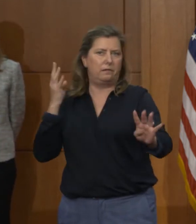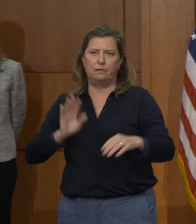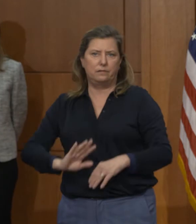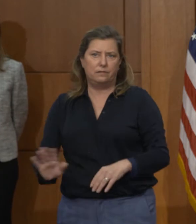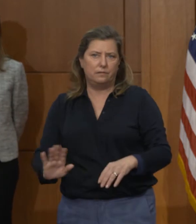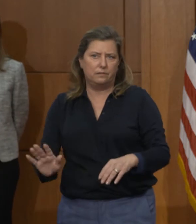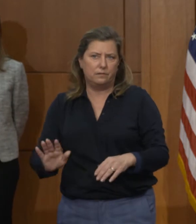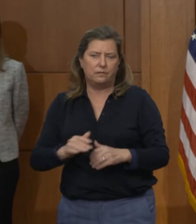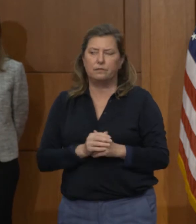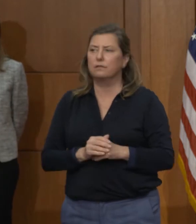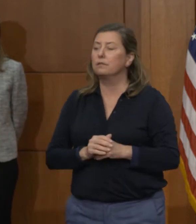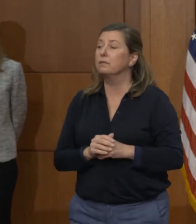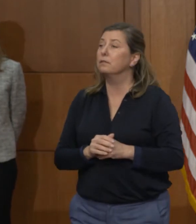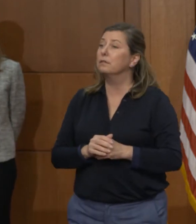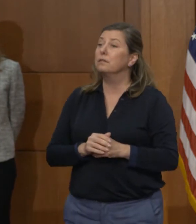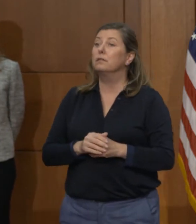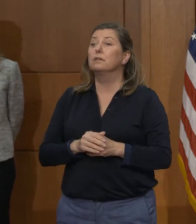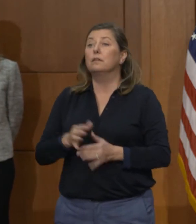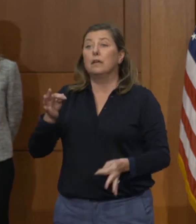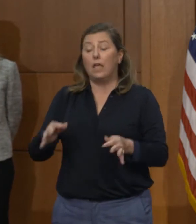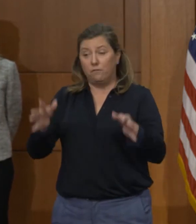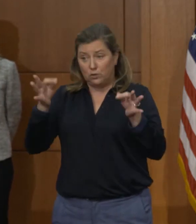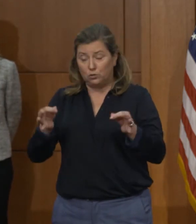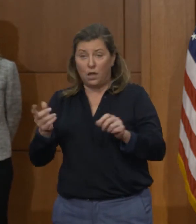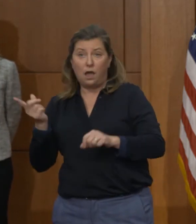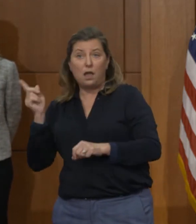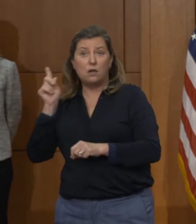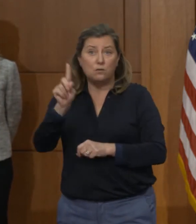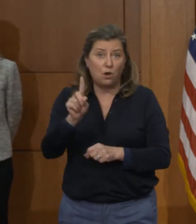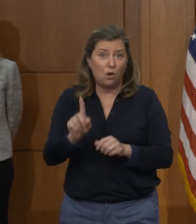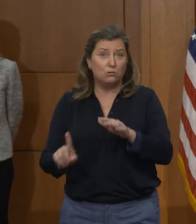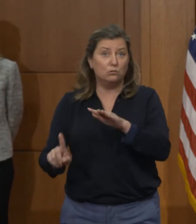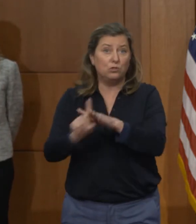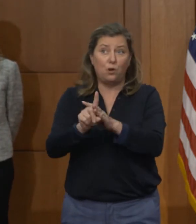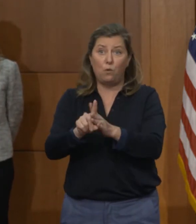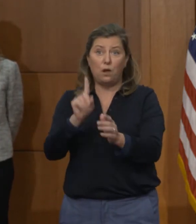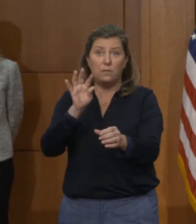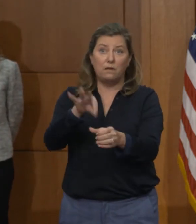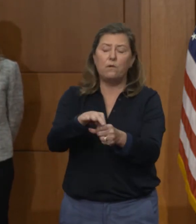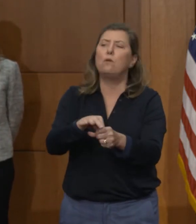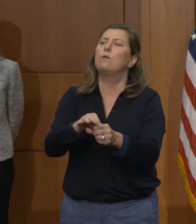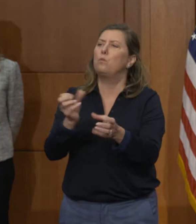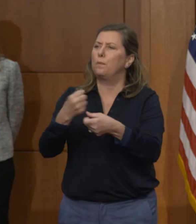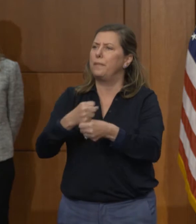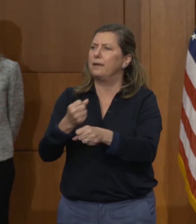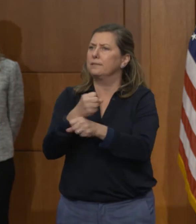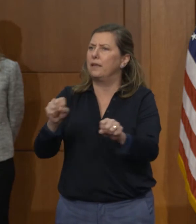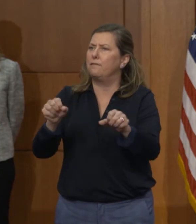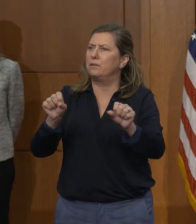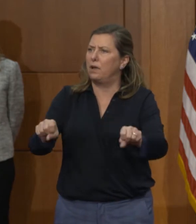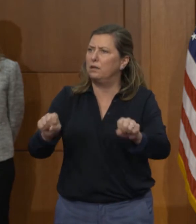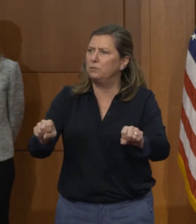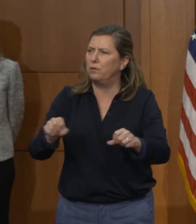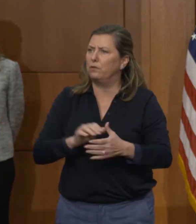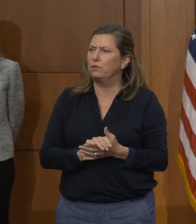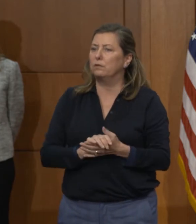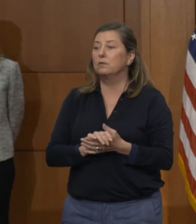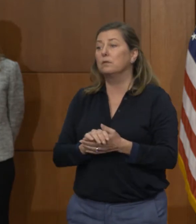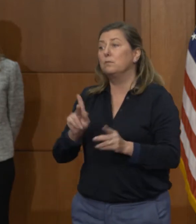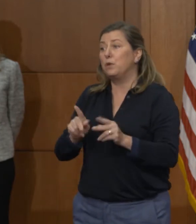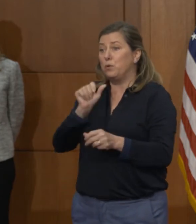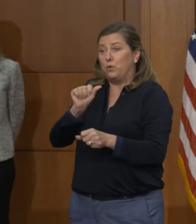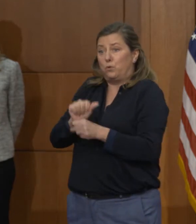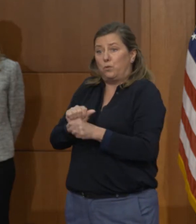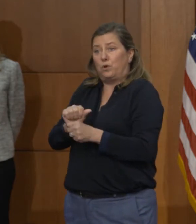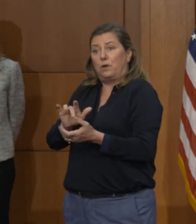people who do come out, we will make it as safe as possible. We are planning to use some of the volunteers through